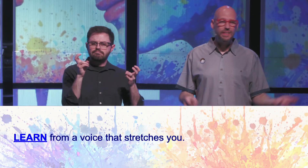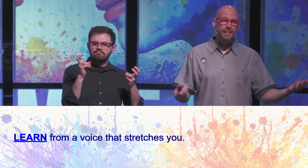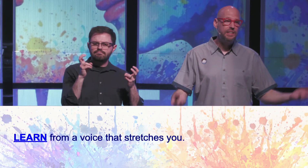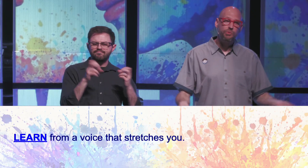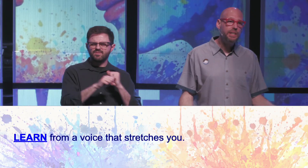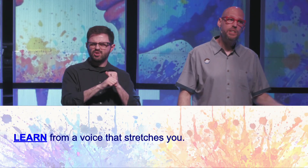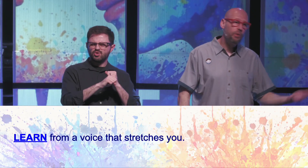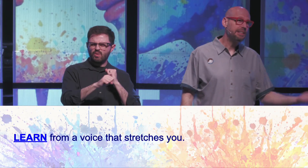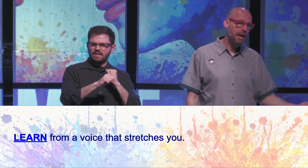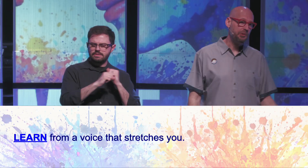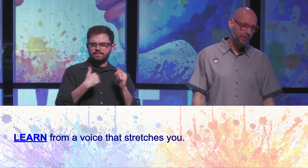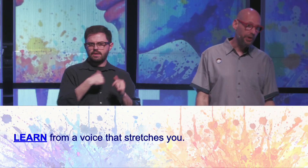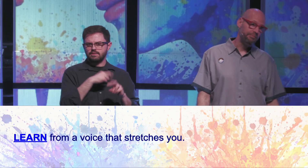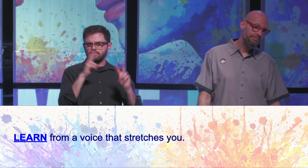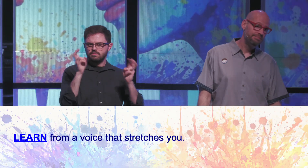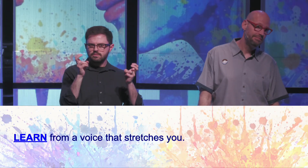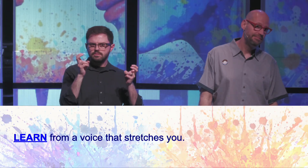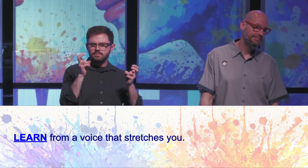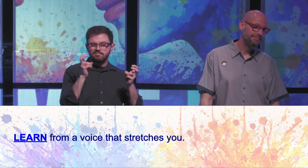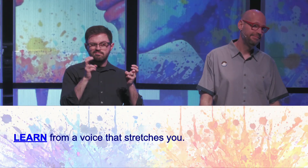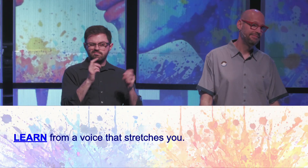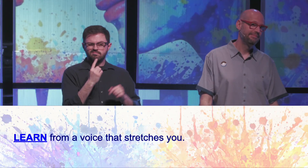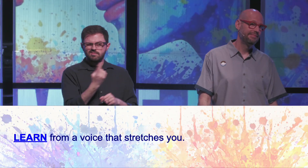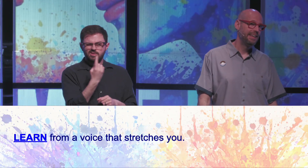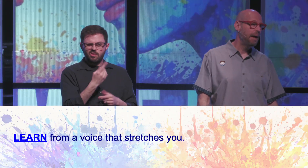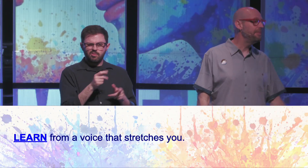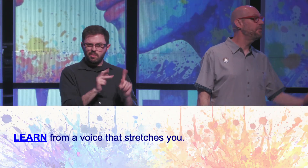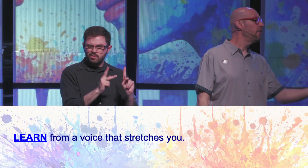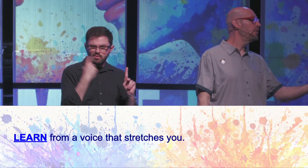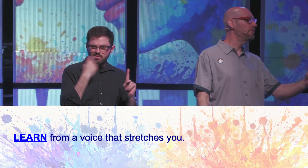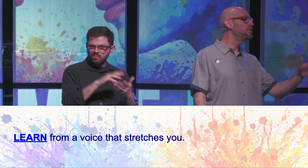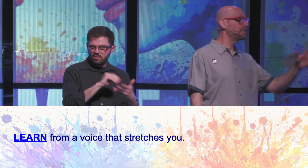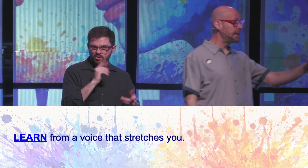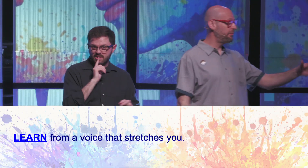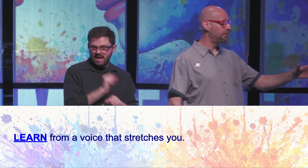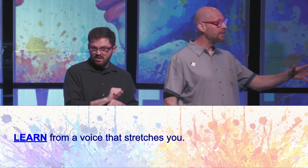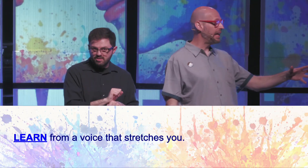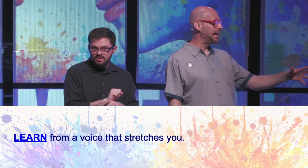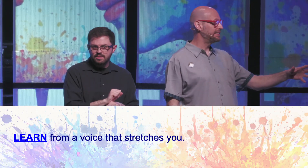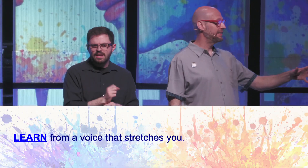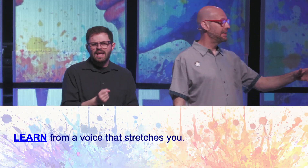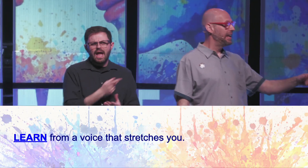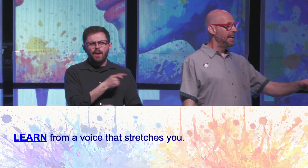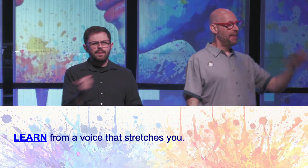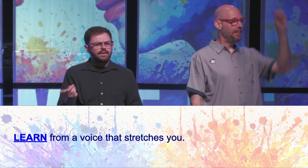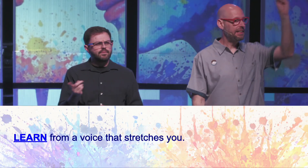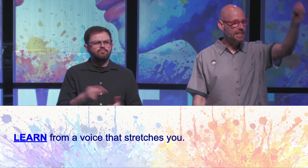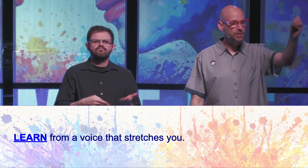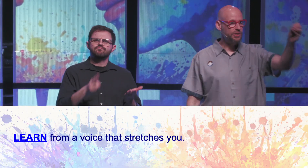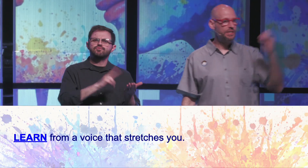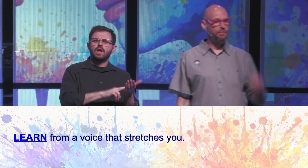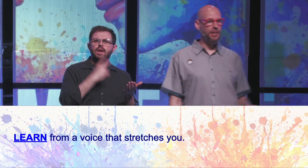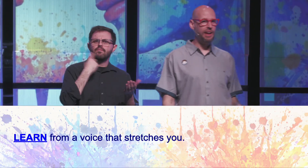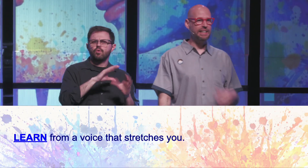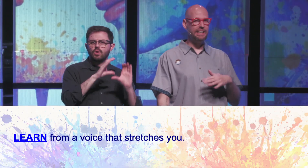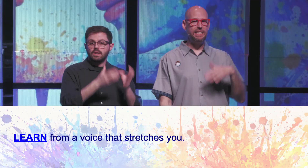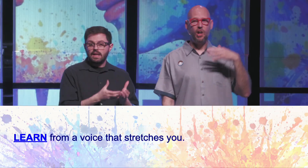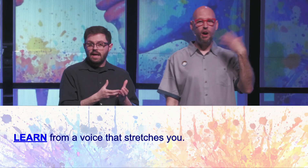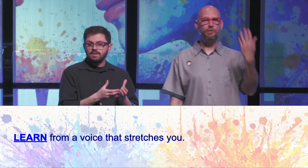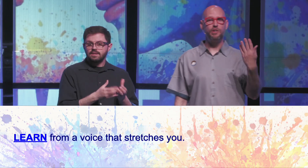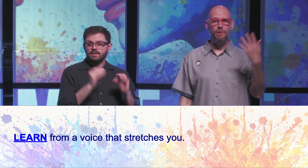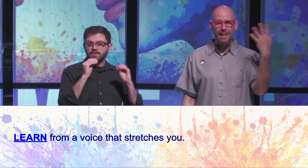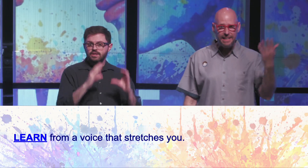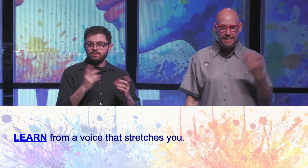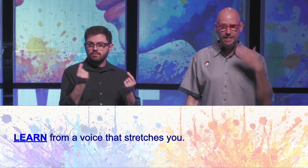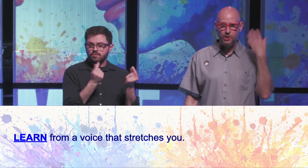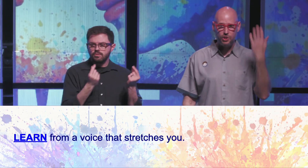You know, that's really the only time you learn. How many of you all know if you signed up for a class and that teacher stood up there and didn't